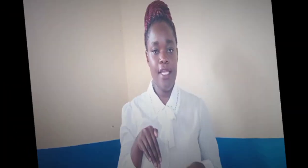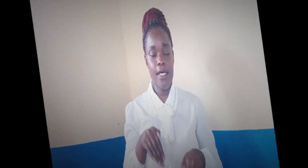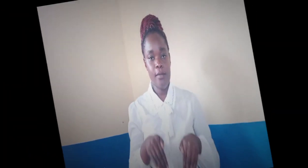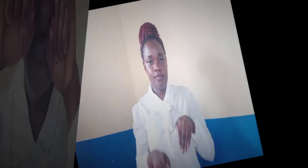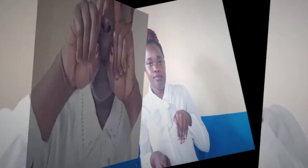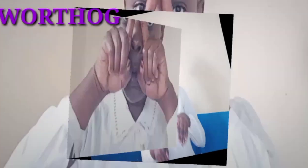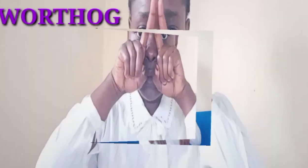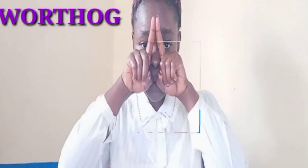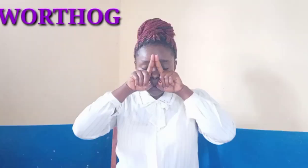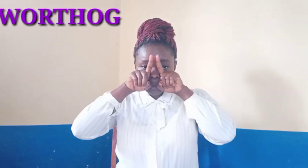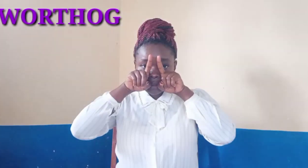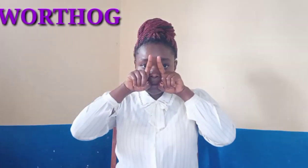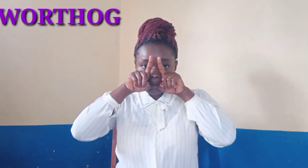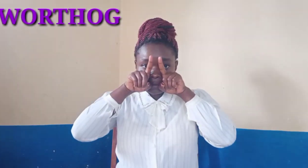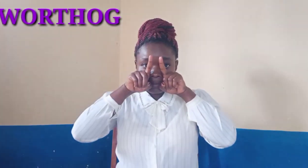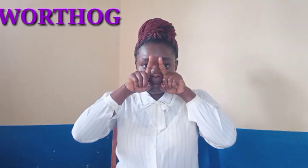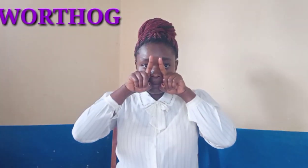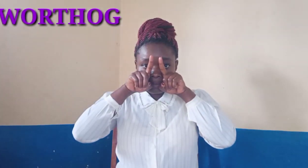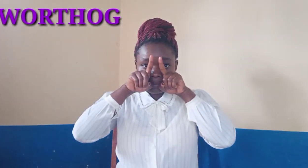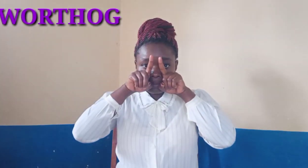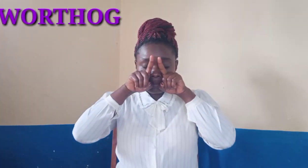Hyena. Warthog.